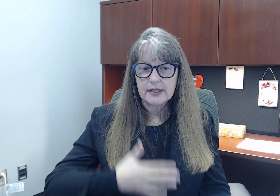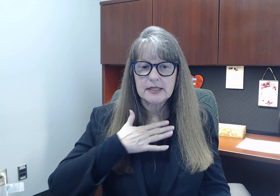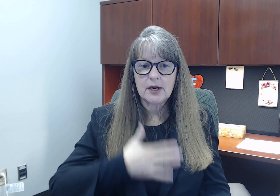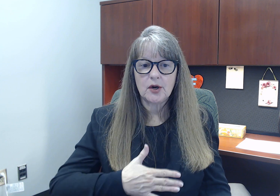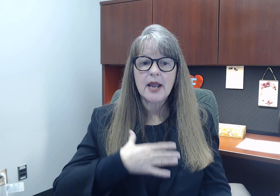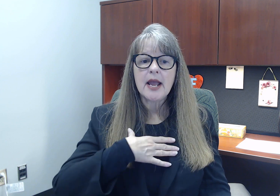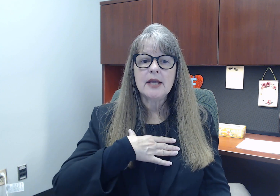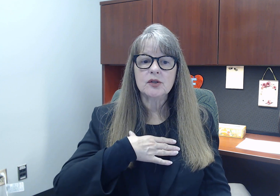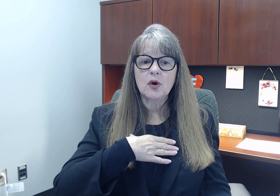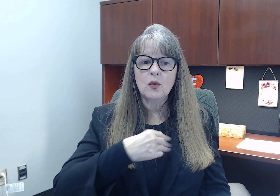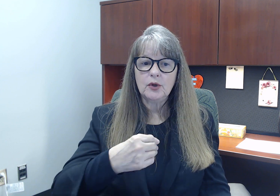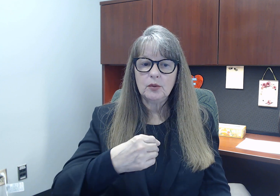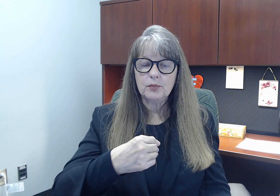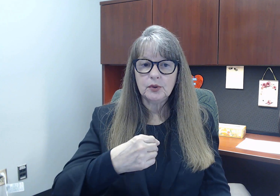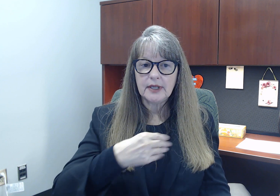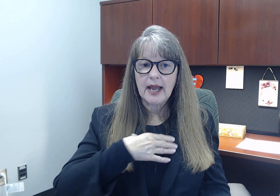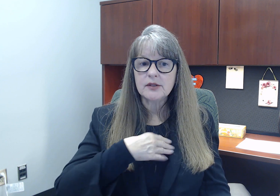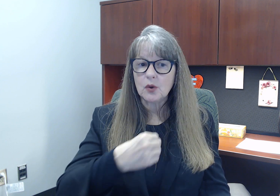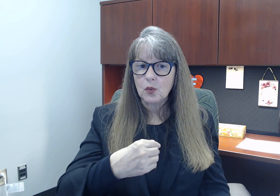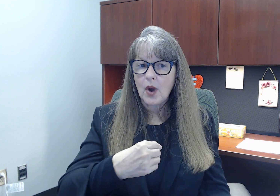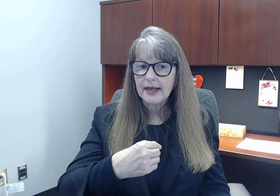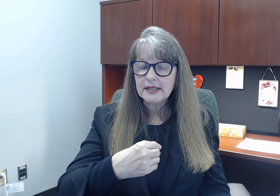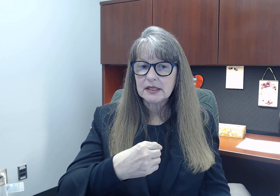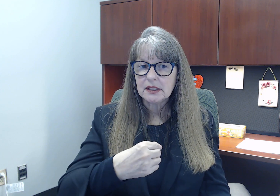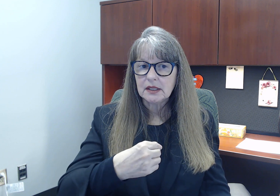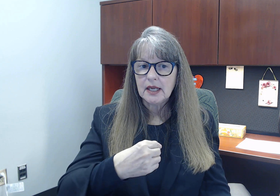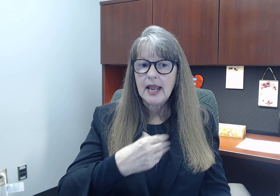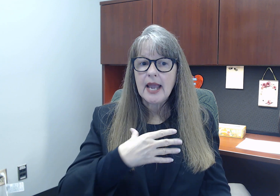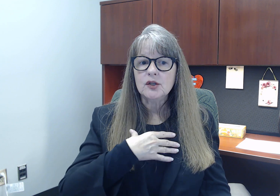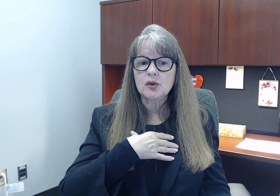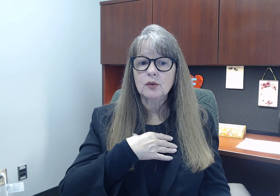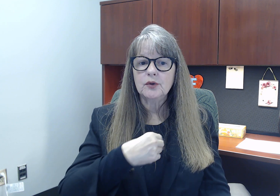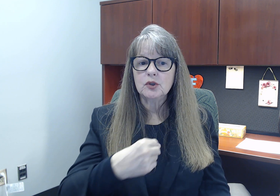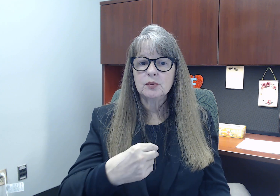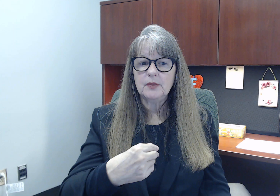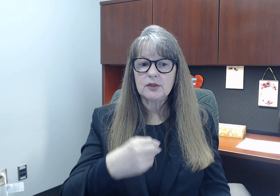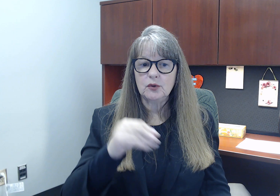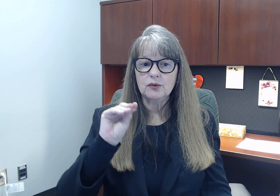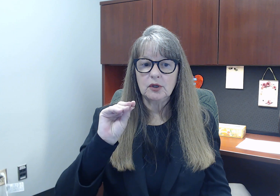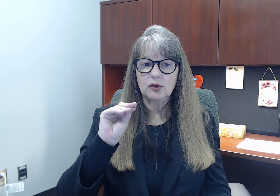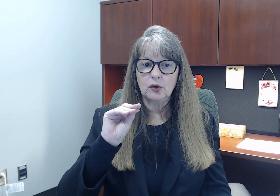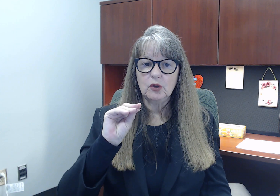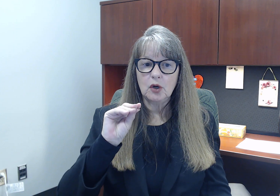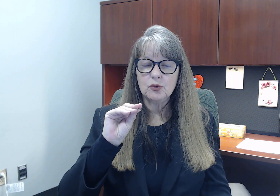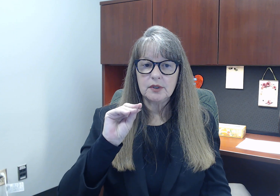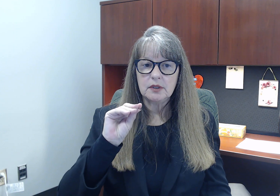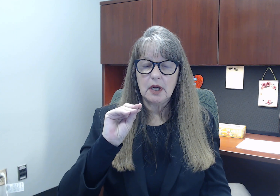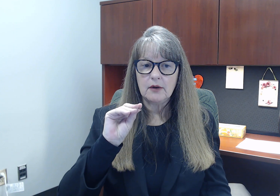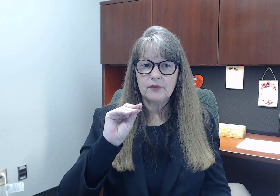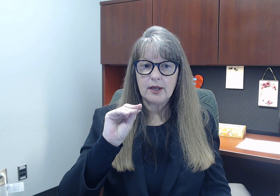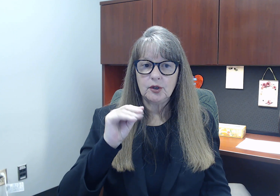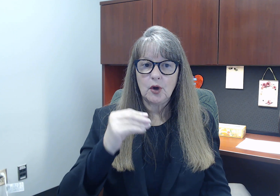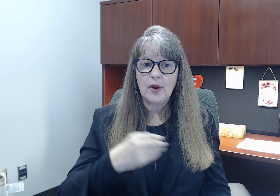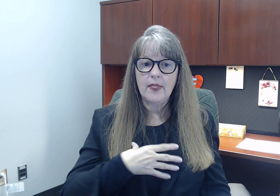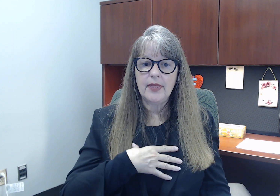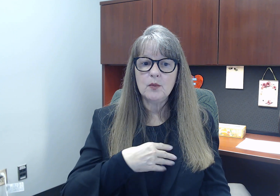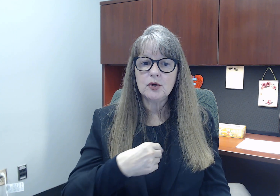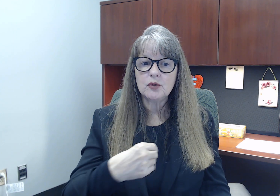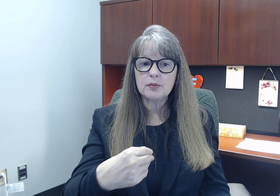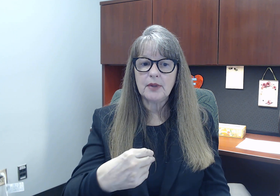there. And so when you pull it out, so white, and so if you go to a flattened dough, and then when you splash